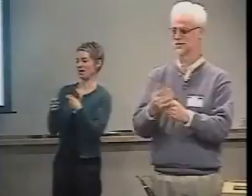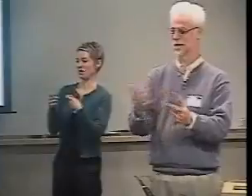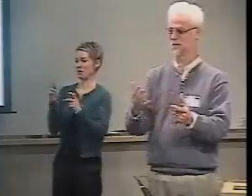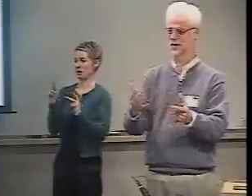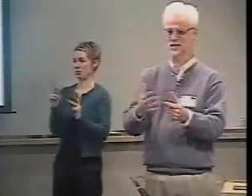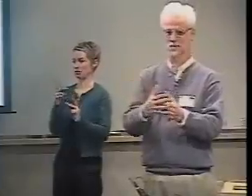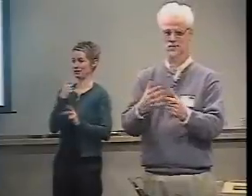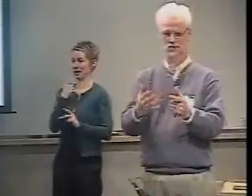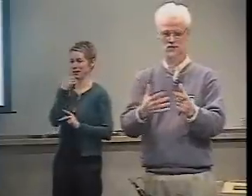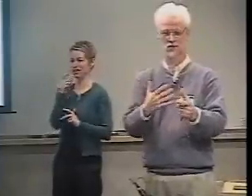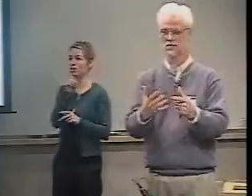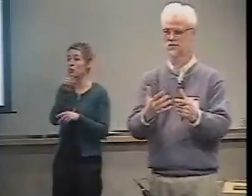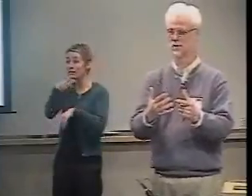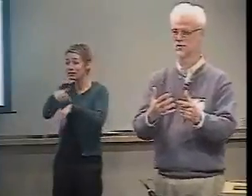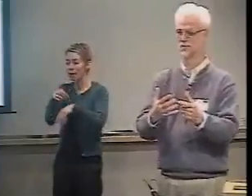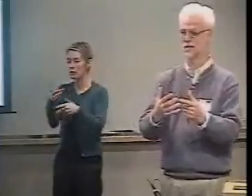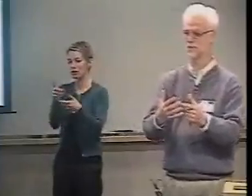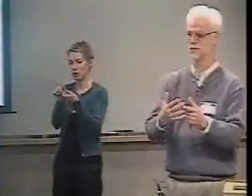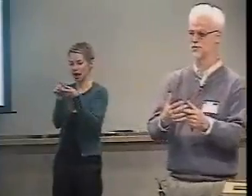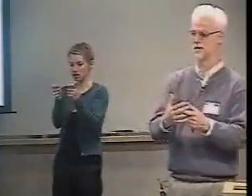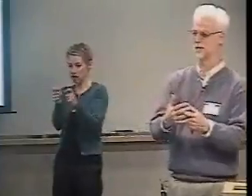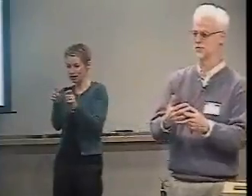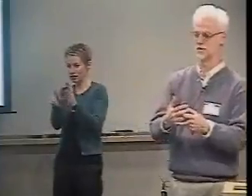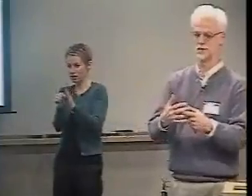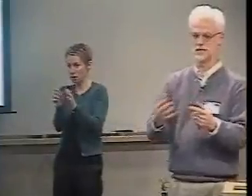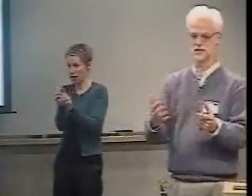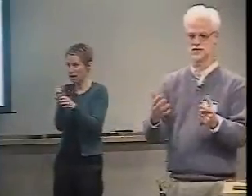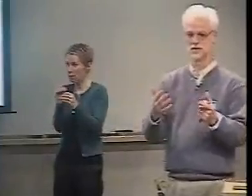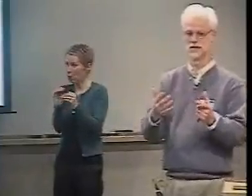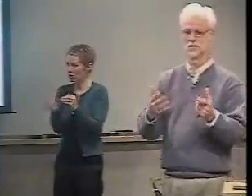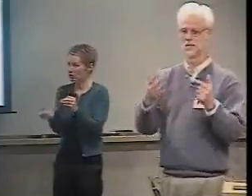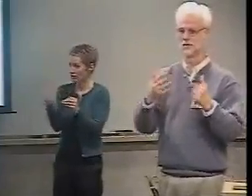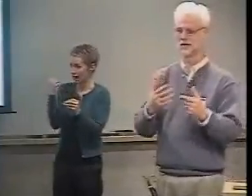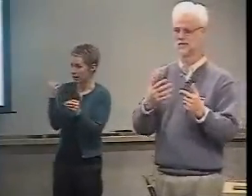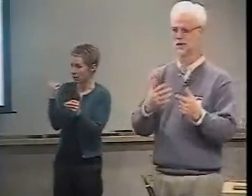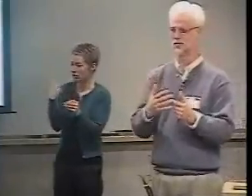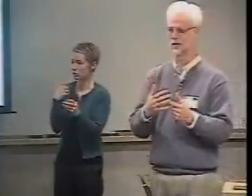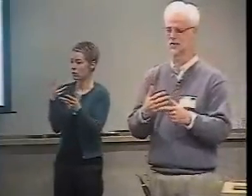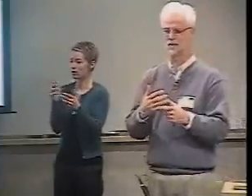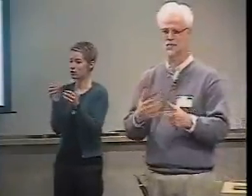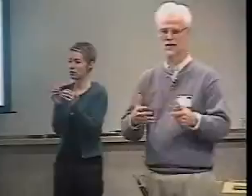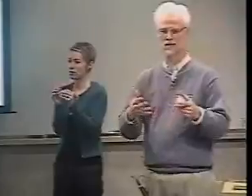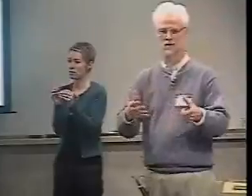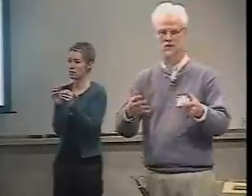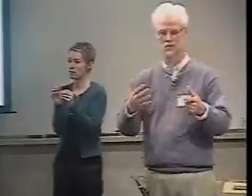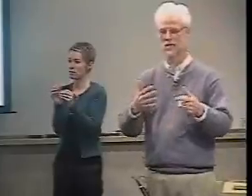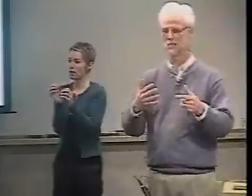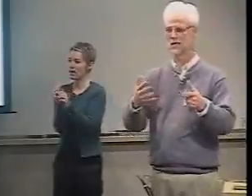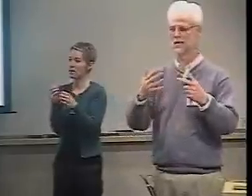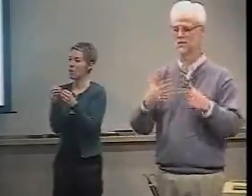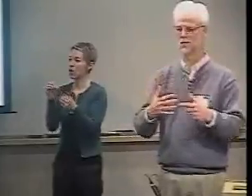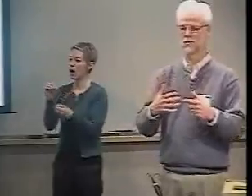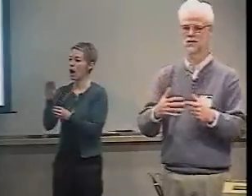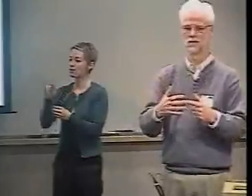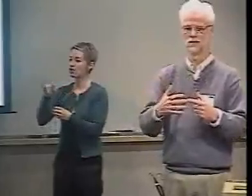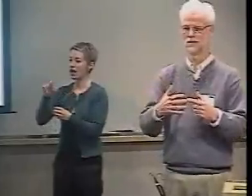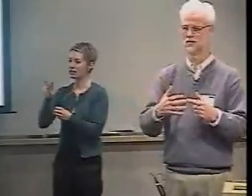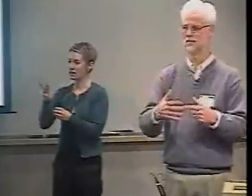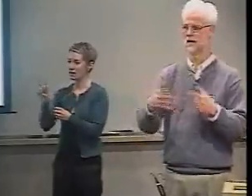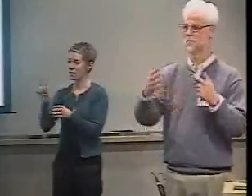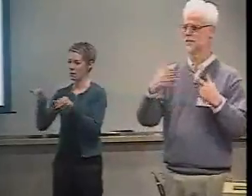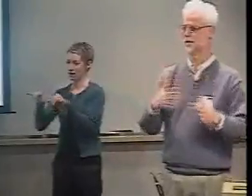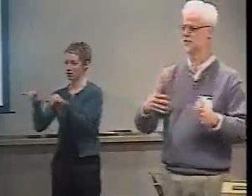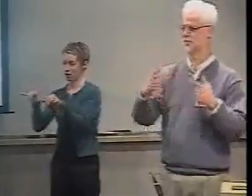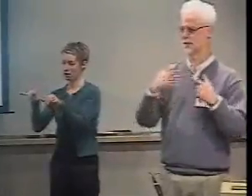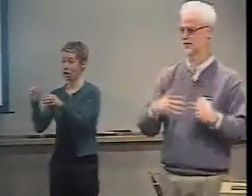in real time we'd like to be able to adjust the video to make it more understandable, so we need this objective metric. And maybe we can even use the objective metric